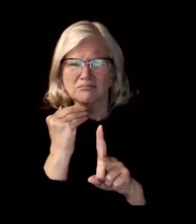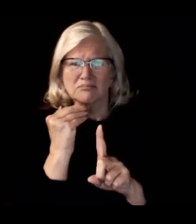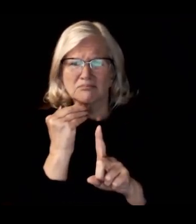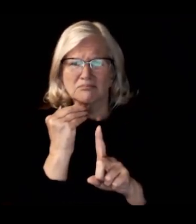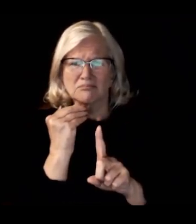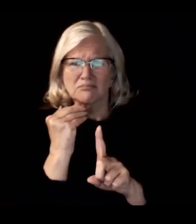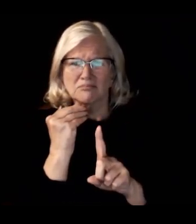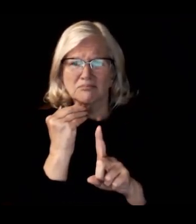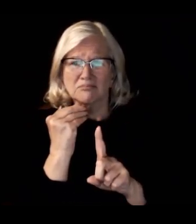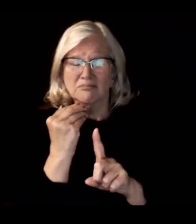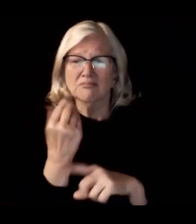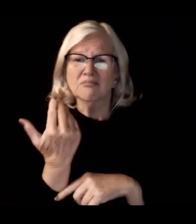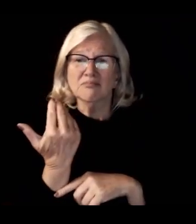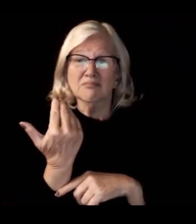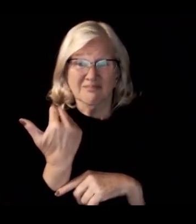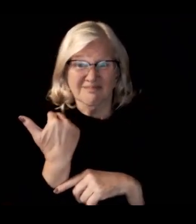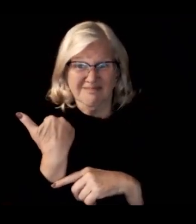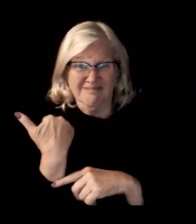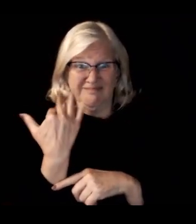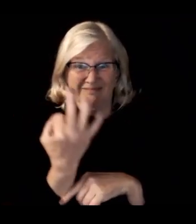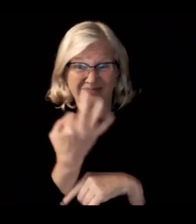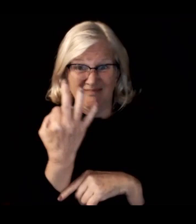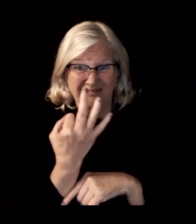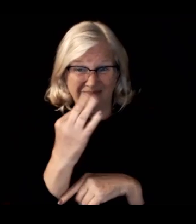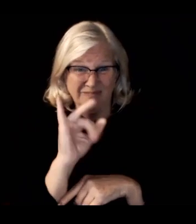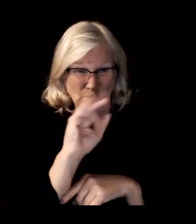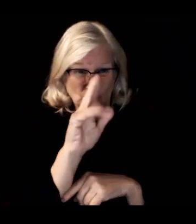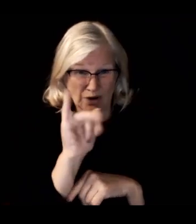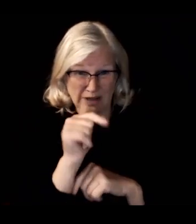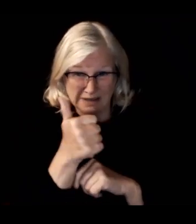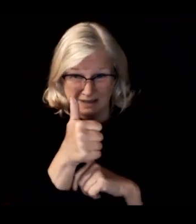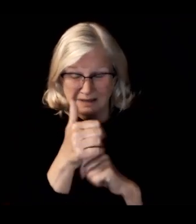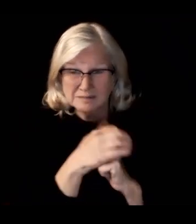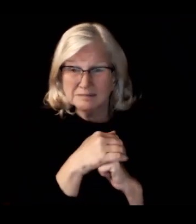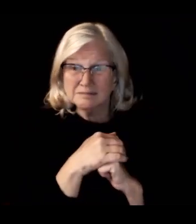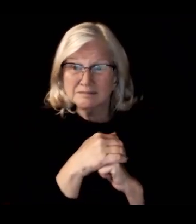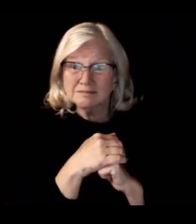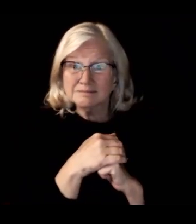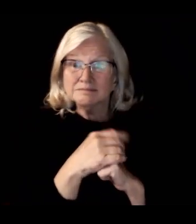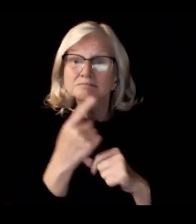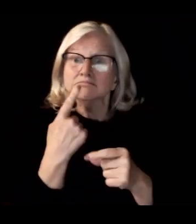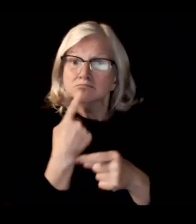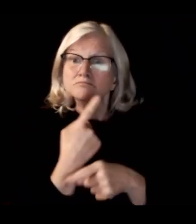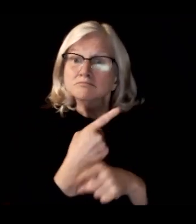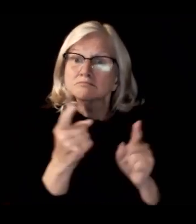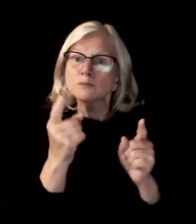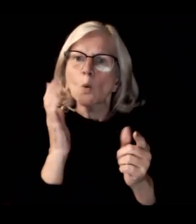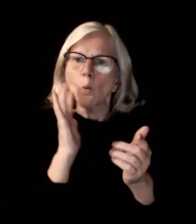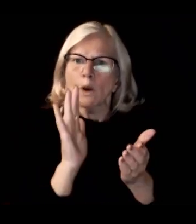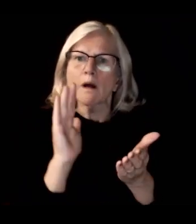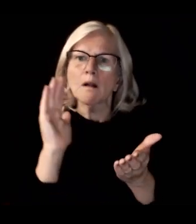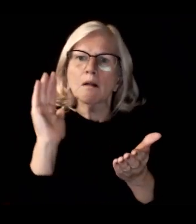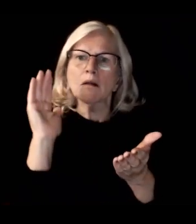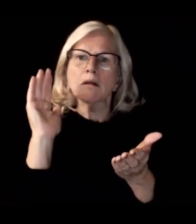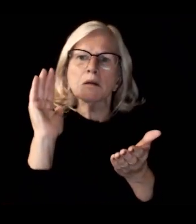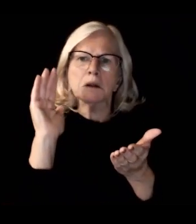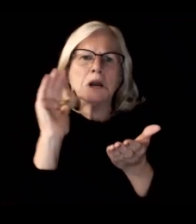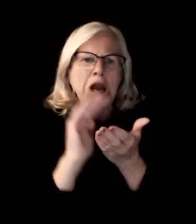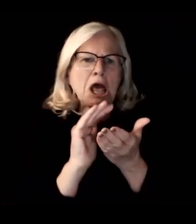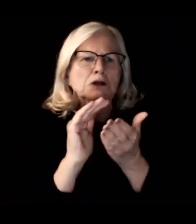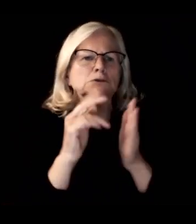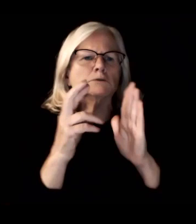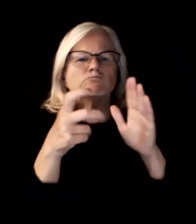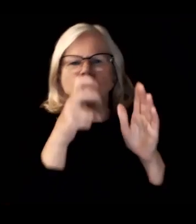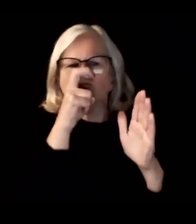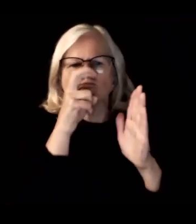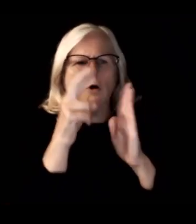Health announced the potential for loosening the long-term care facility visitation for essential caregivers, I cried.